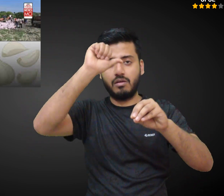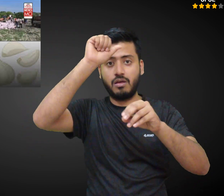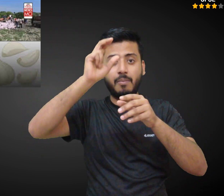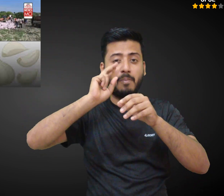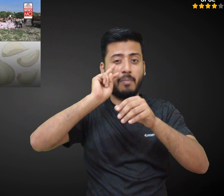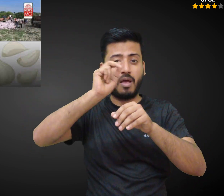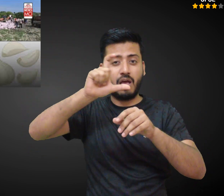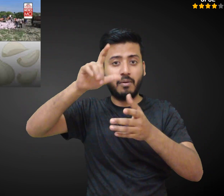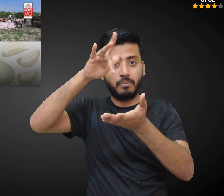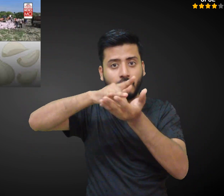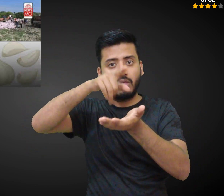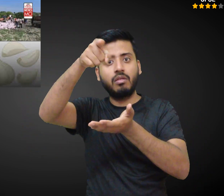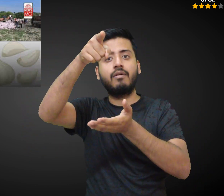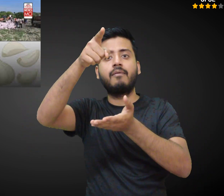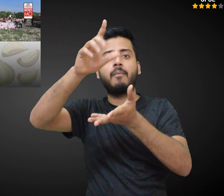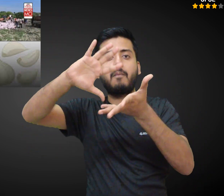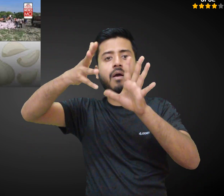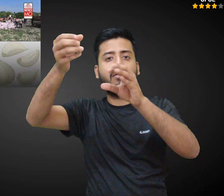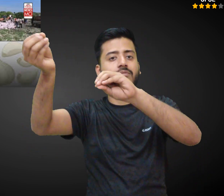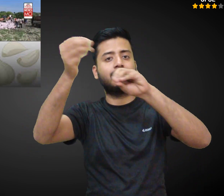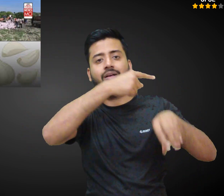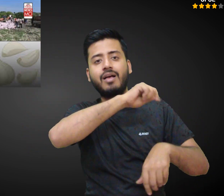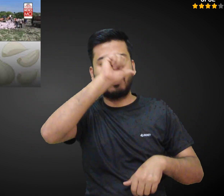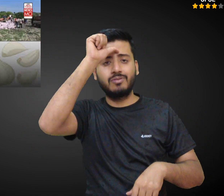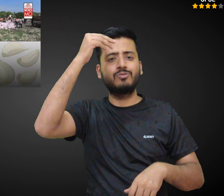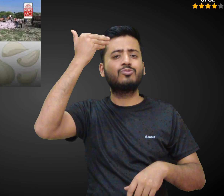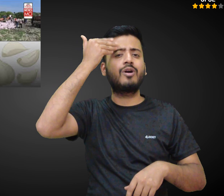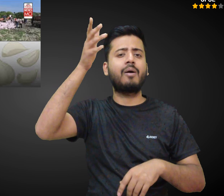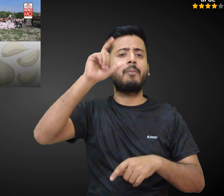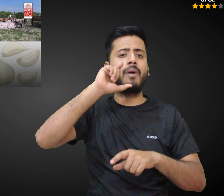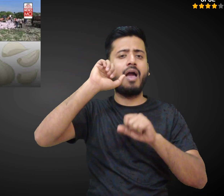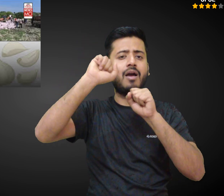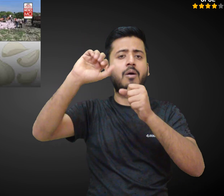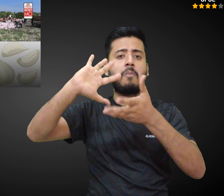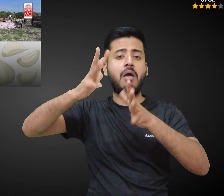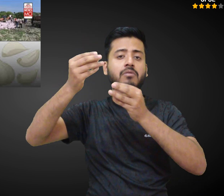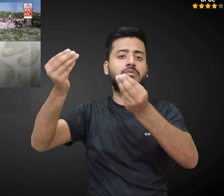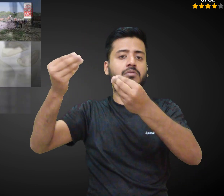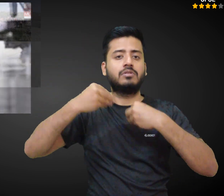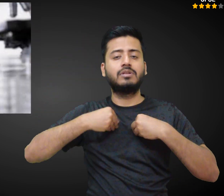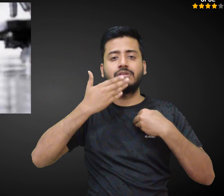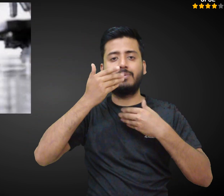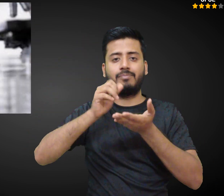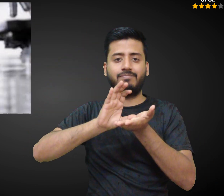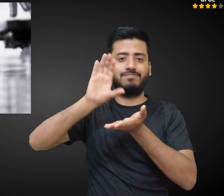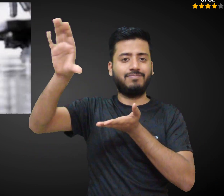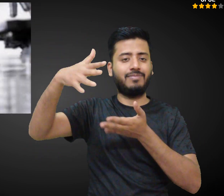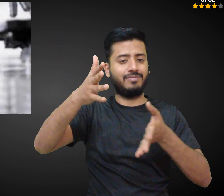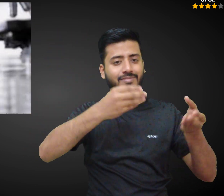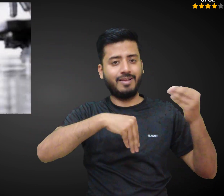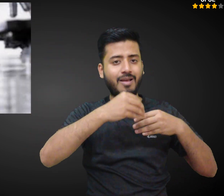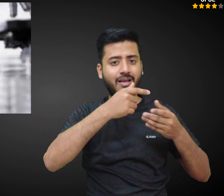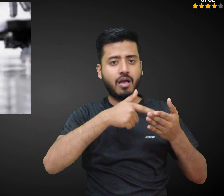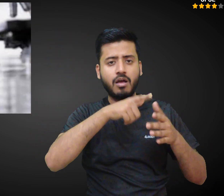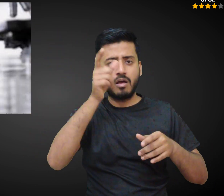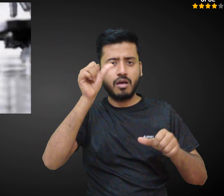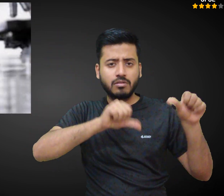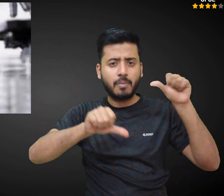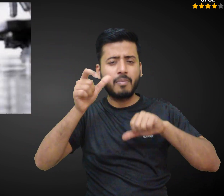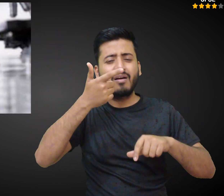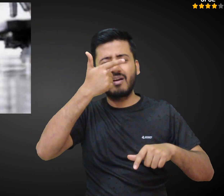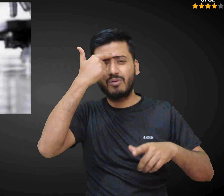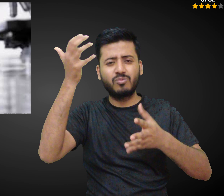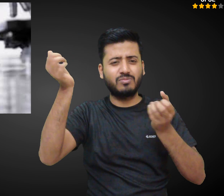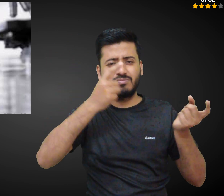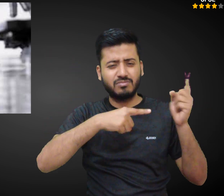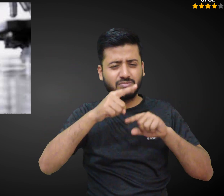fungus present in it can cause serious diseases. Still, the villagers are taking it. A villager said that we are not taking it for eating, but for